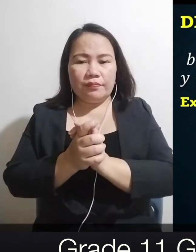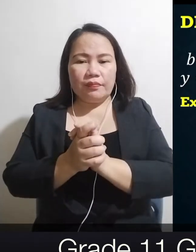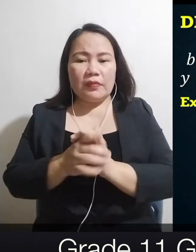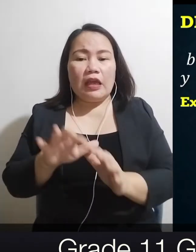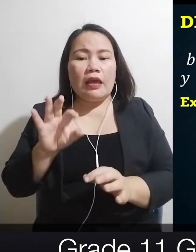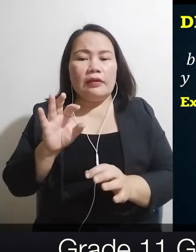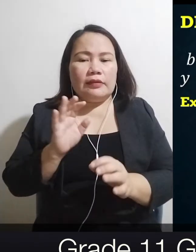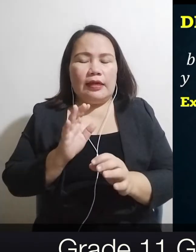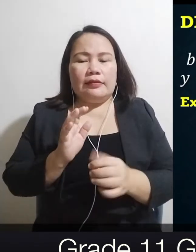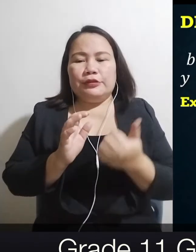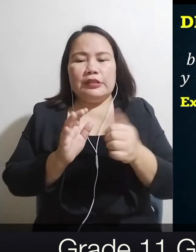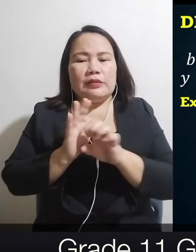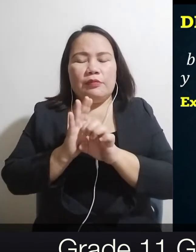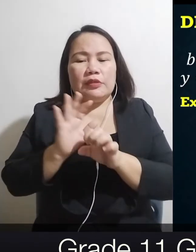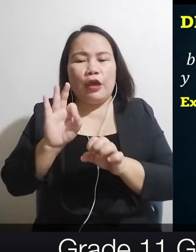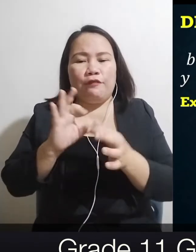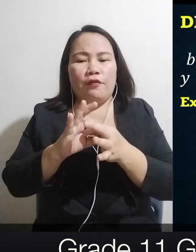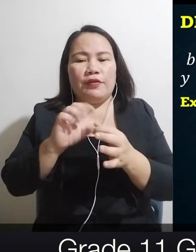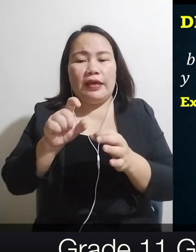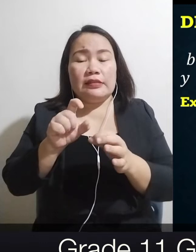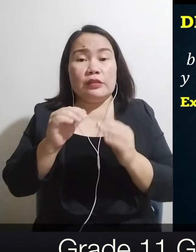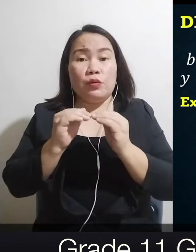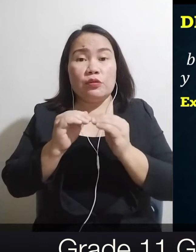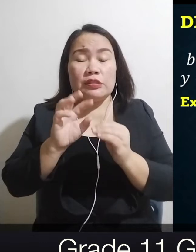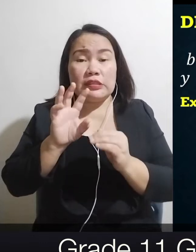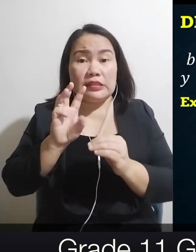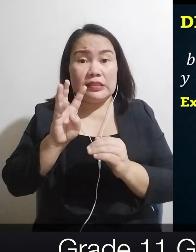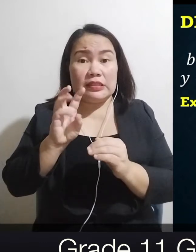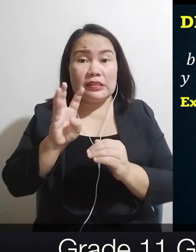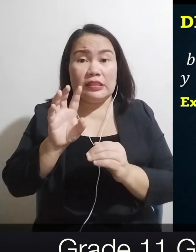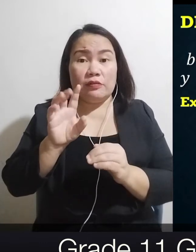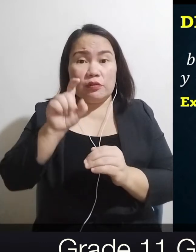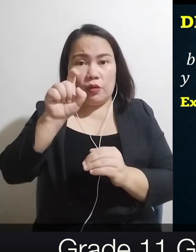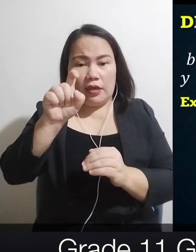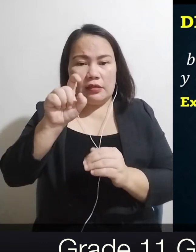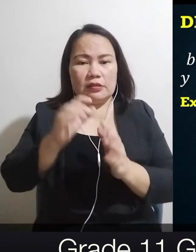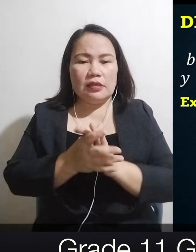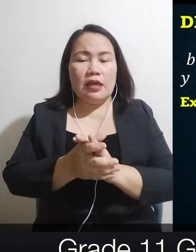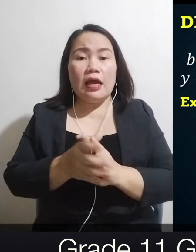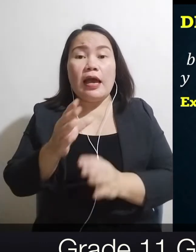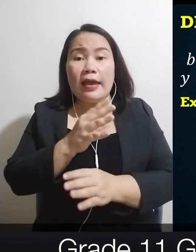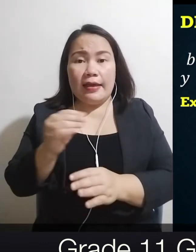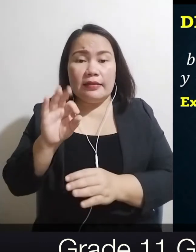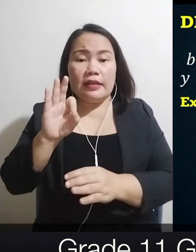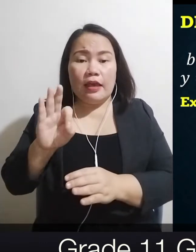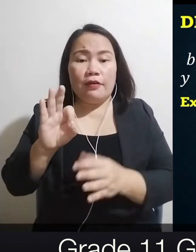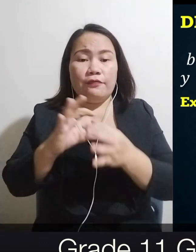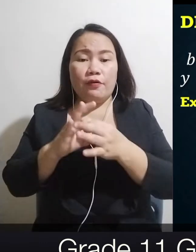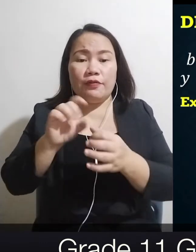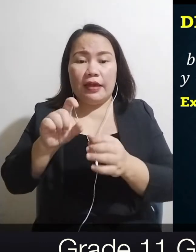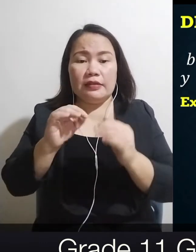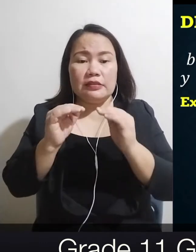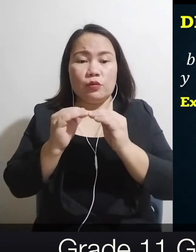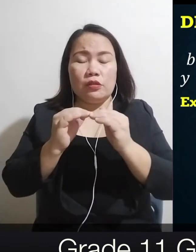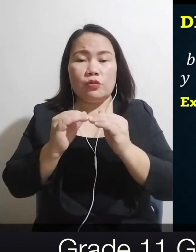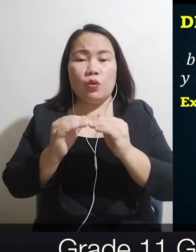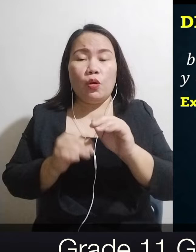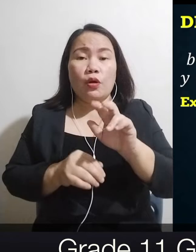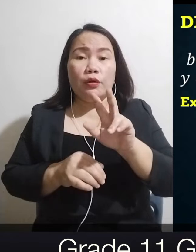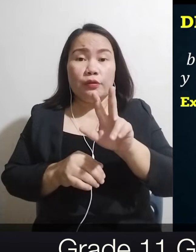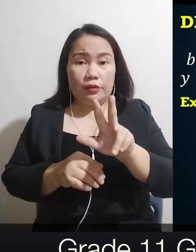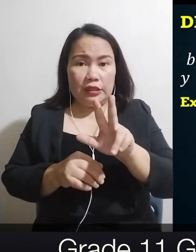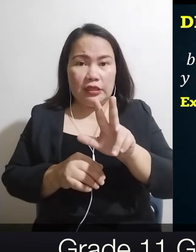F of x is equal to 16 raised to x. And f of x is equal to 3 raised to x plus 1.